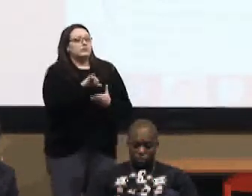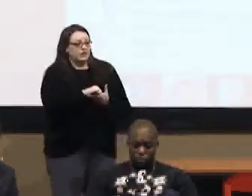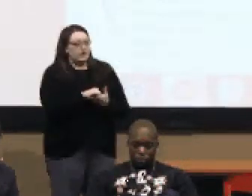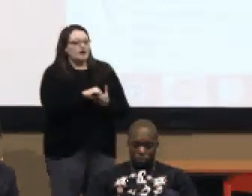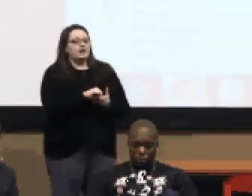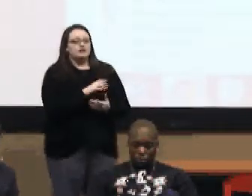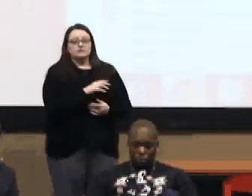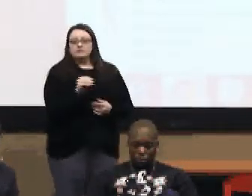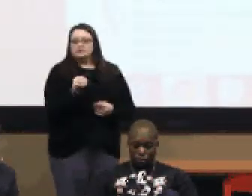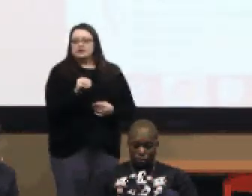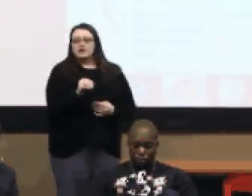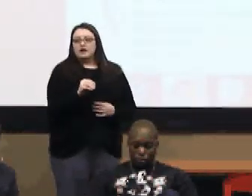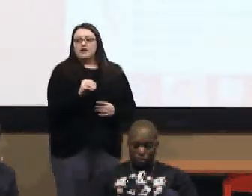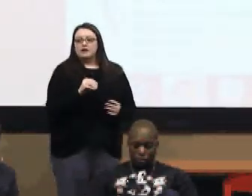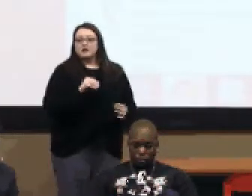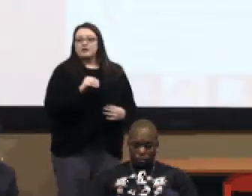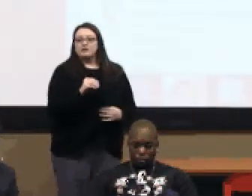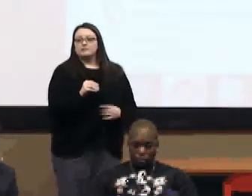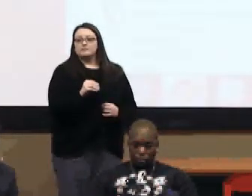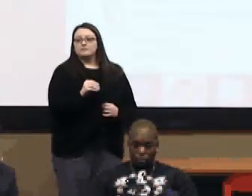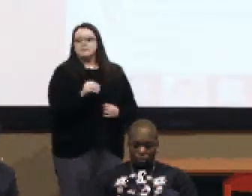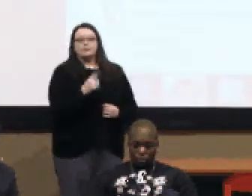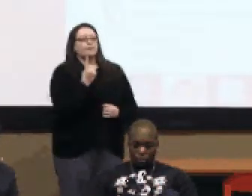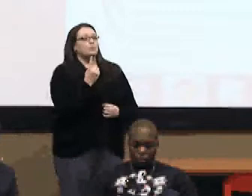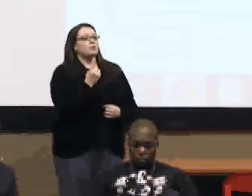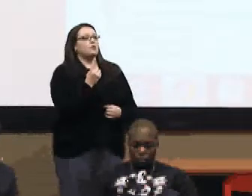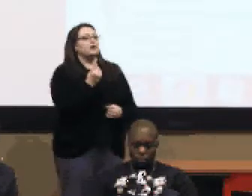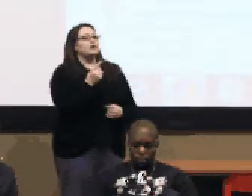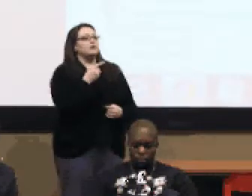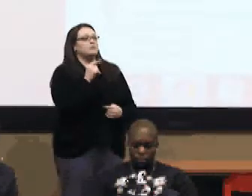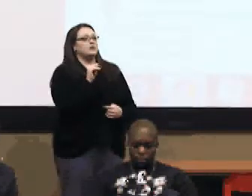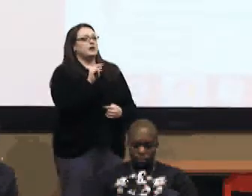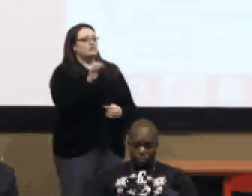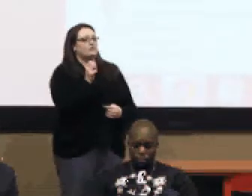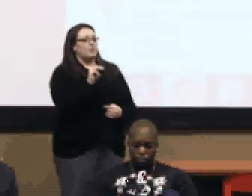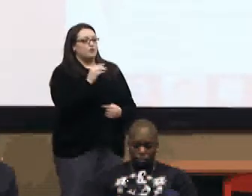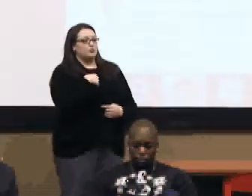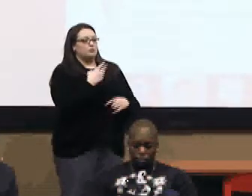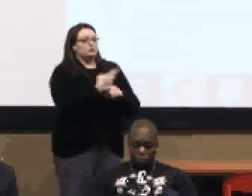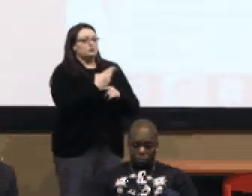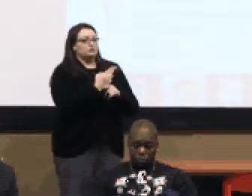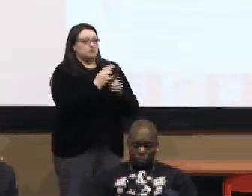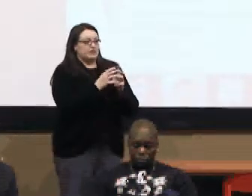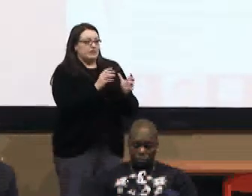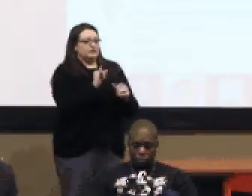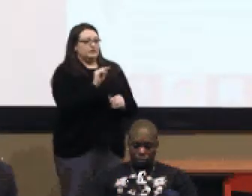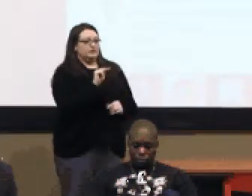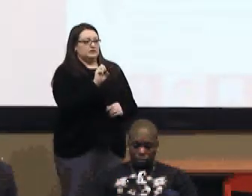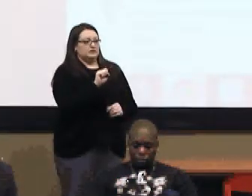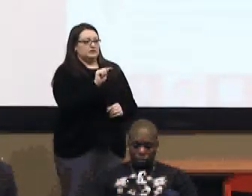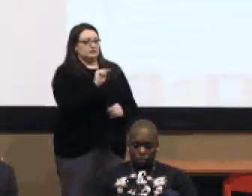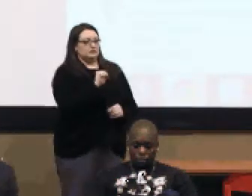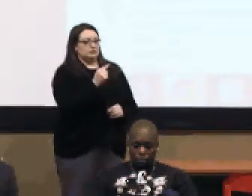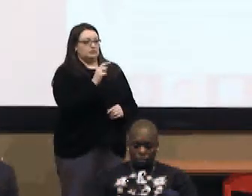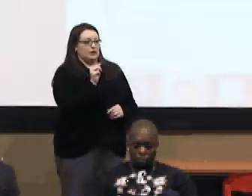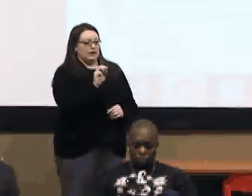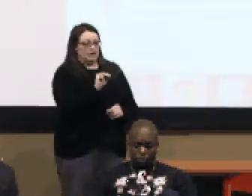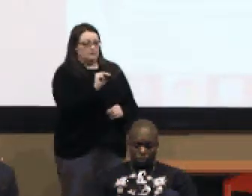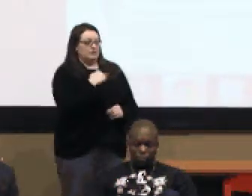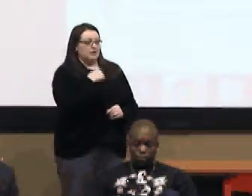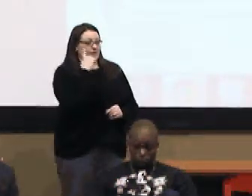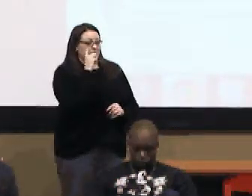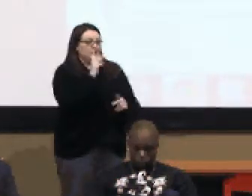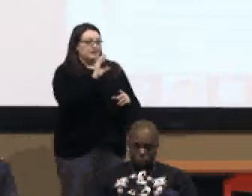we one platform that we really used a lot actually is Instagram. I think that companies are